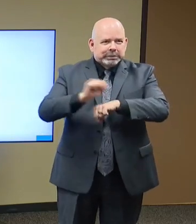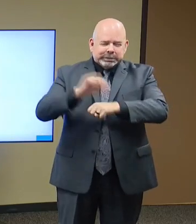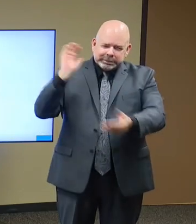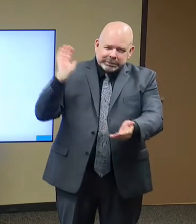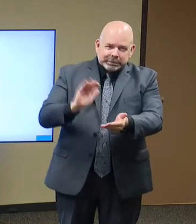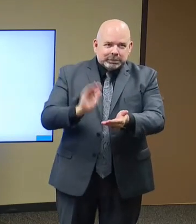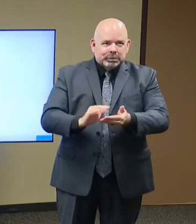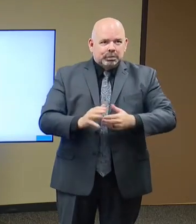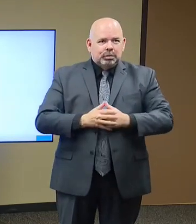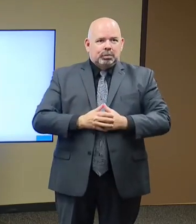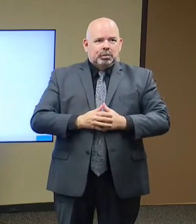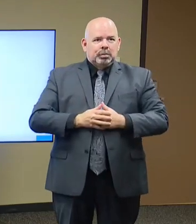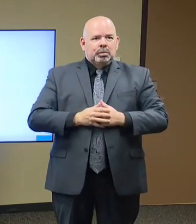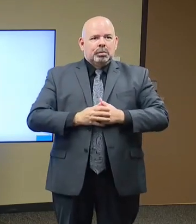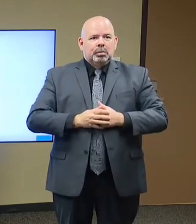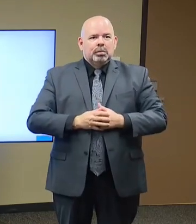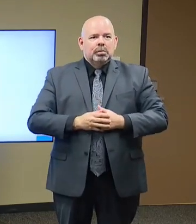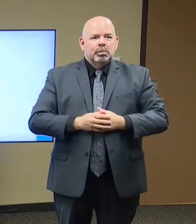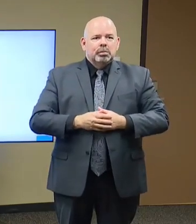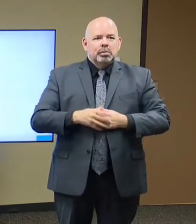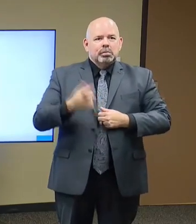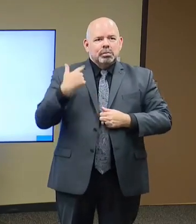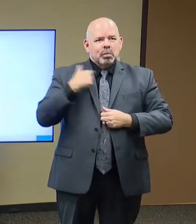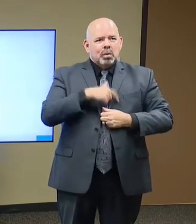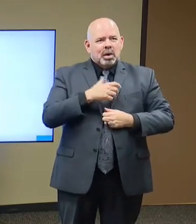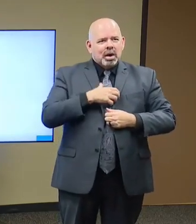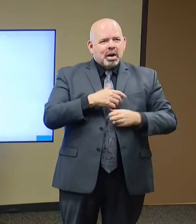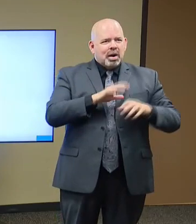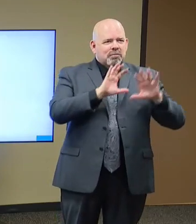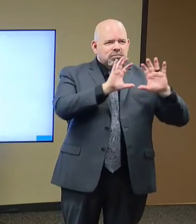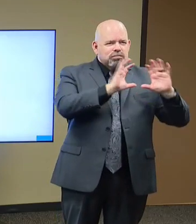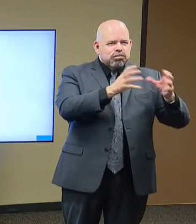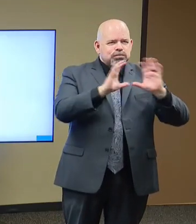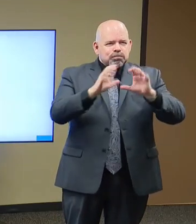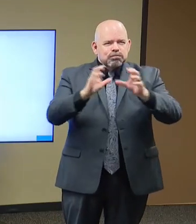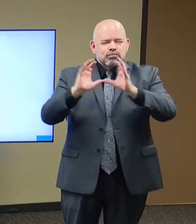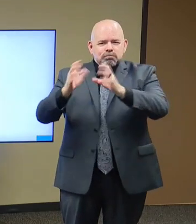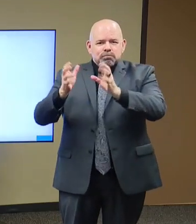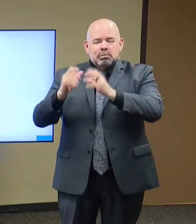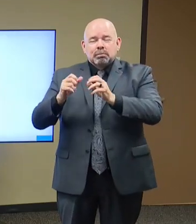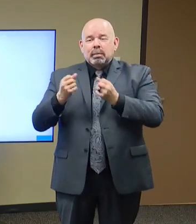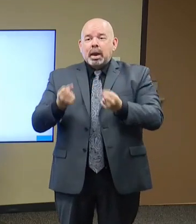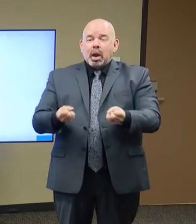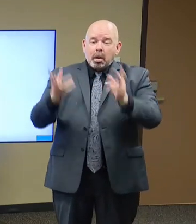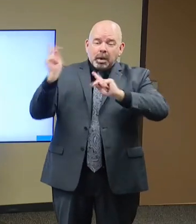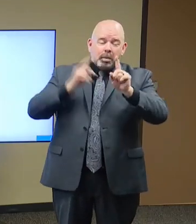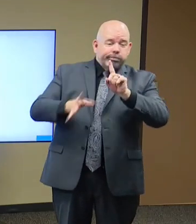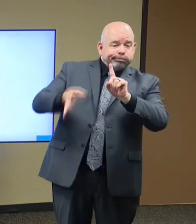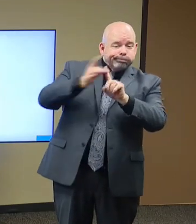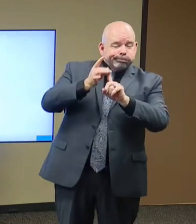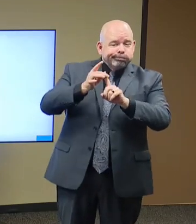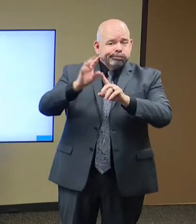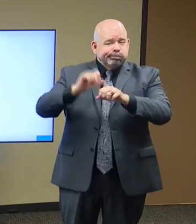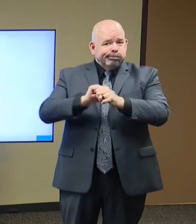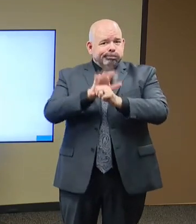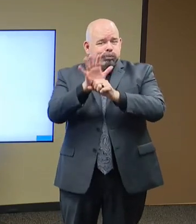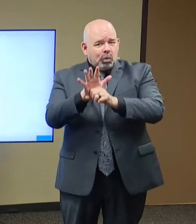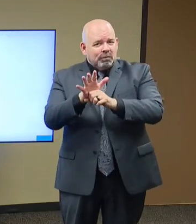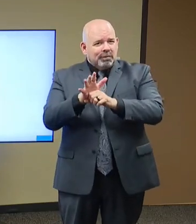of the infection rate metrics, and these are the ones that we've been monitoring since the start.